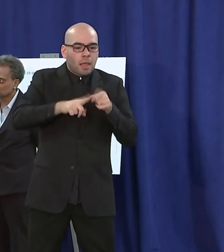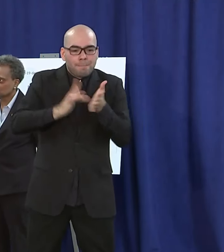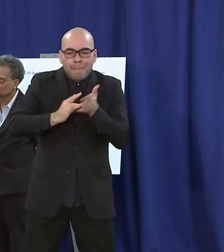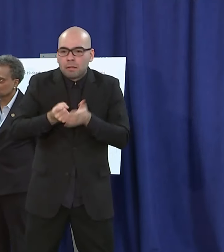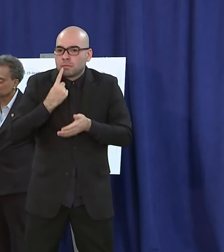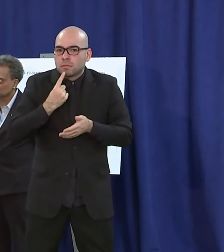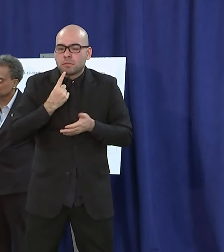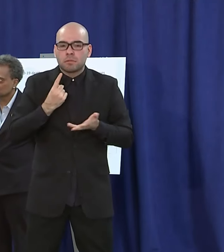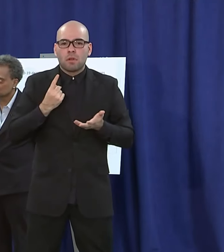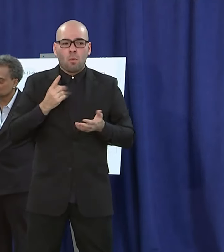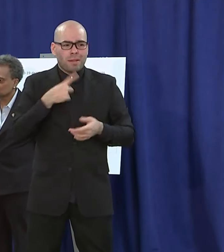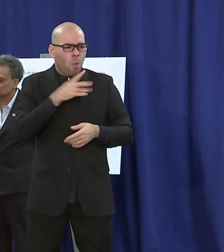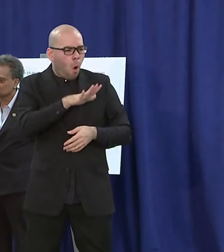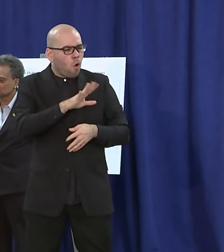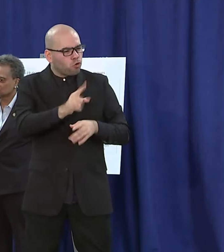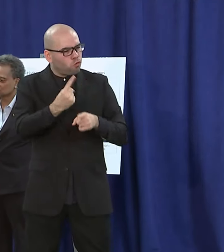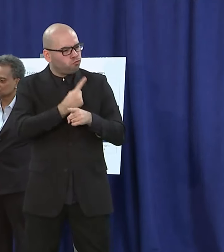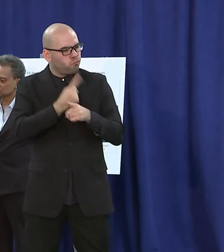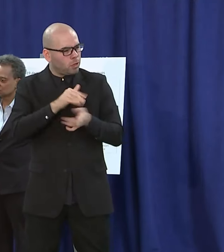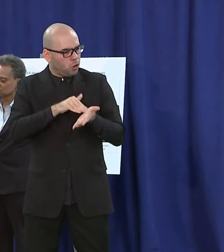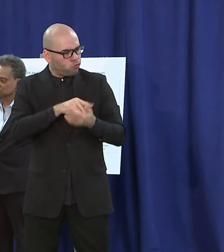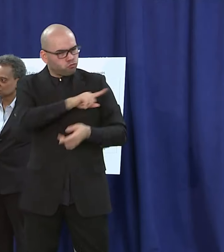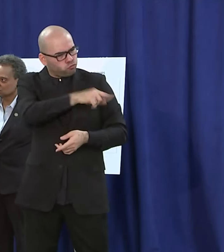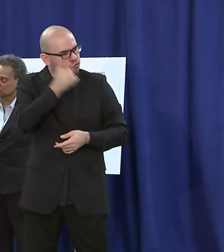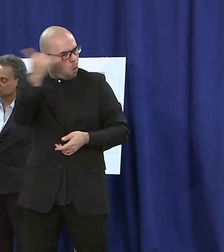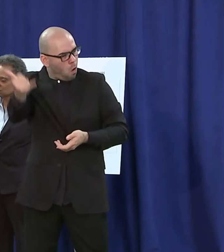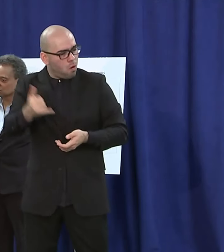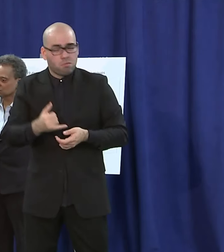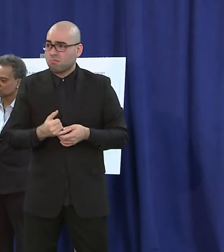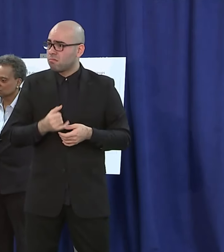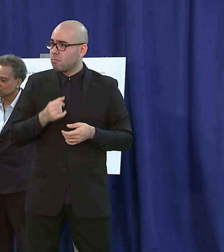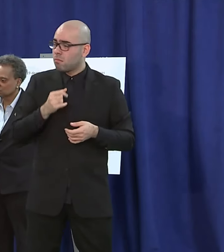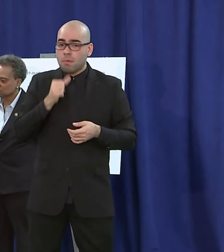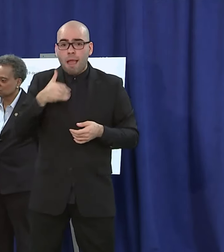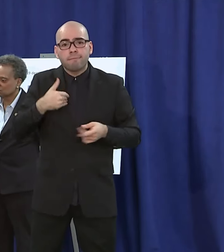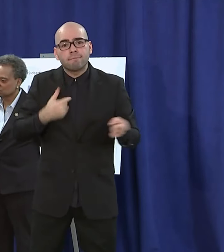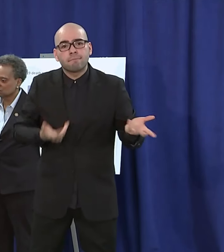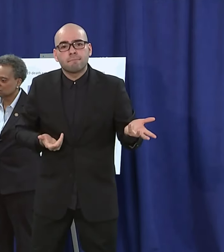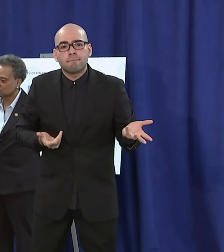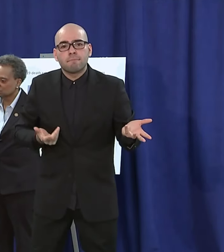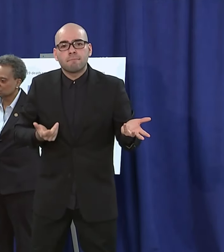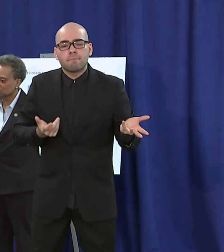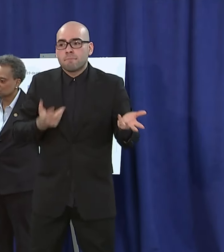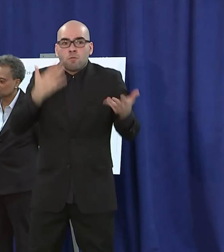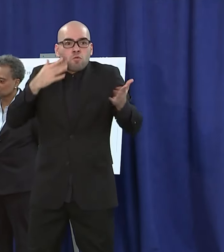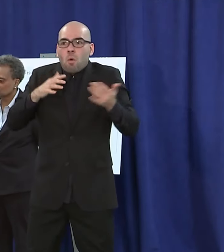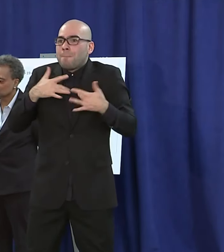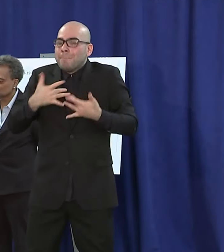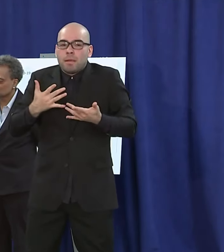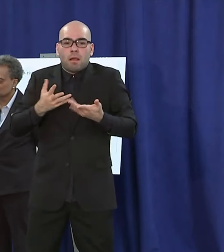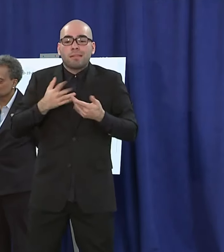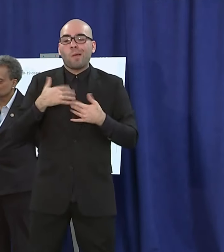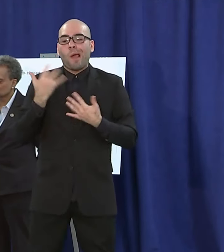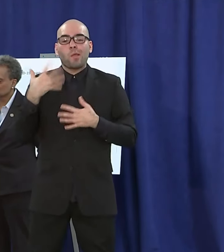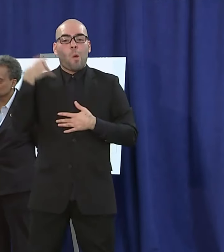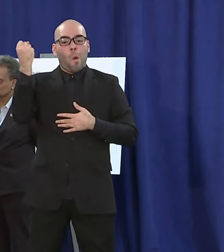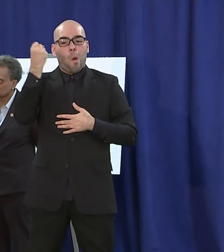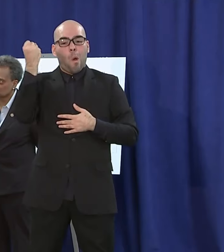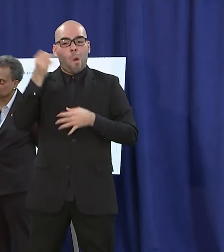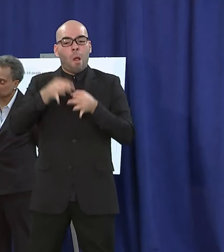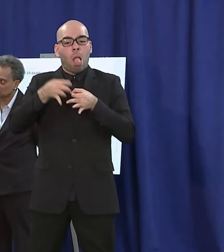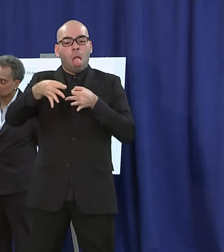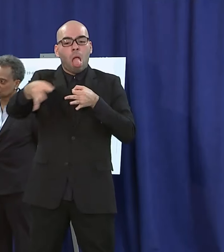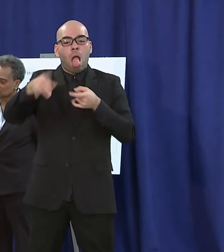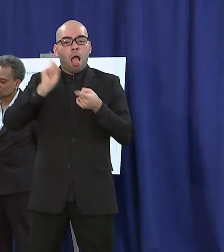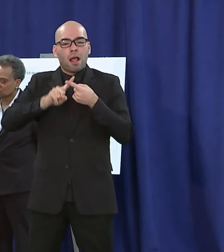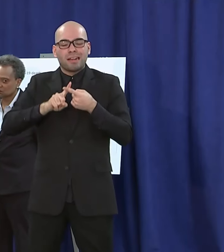doctor. Well, people don't have primary care doctors. They didn't know who to call, how to call, who to reach. They didn't know how to do that. We talked about we're going to start